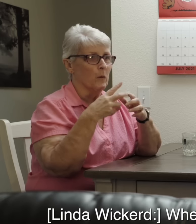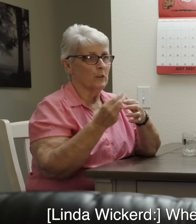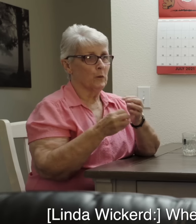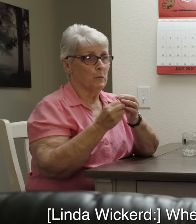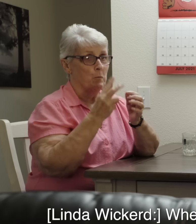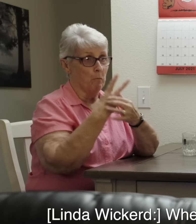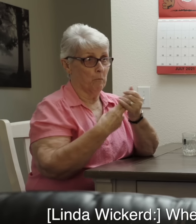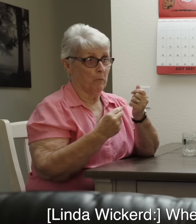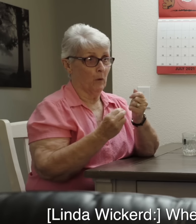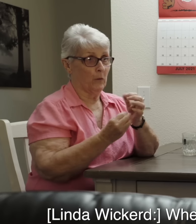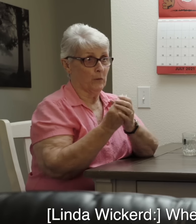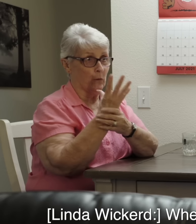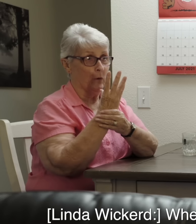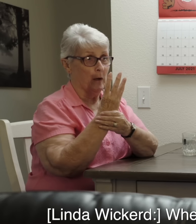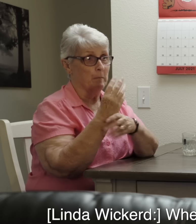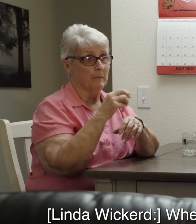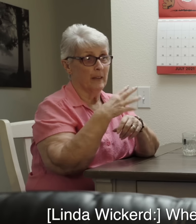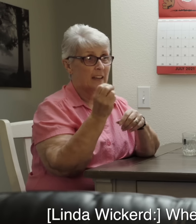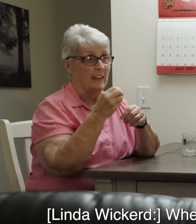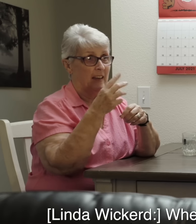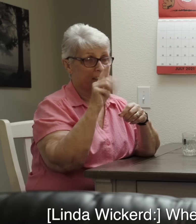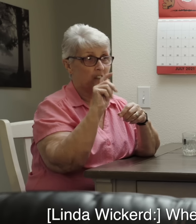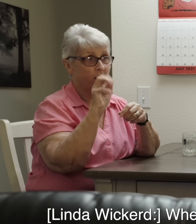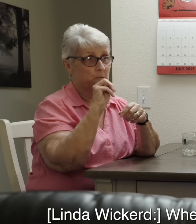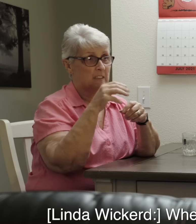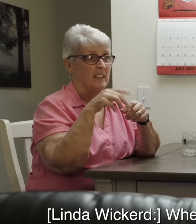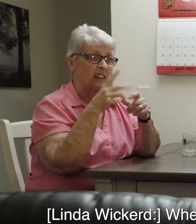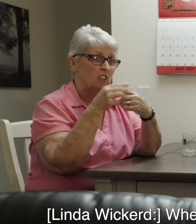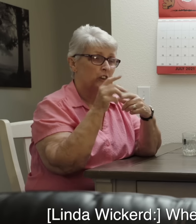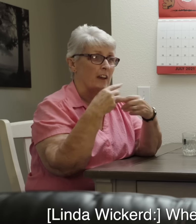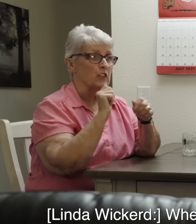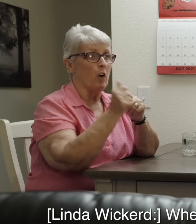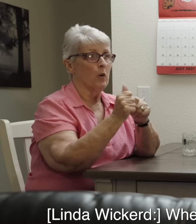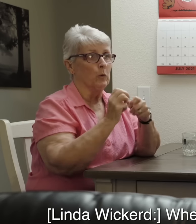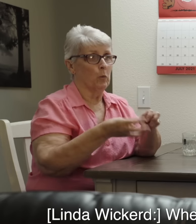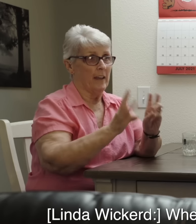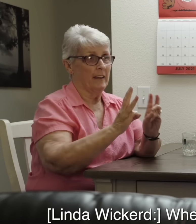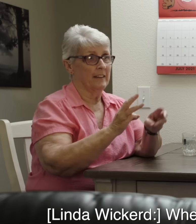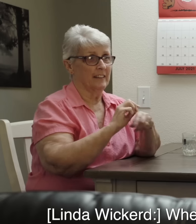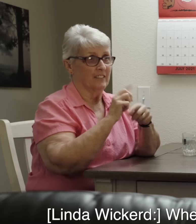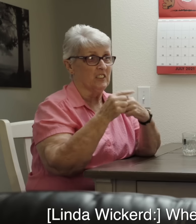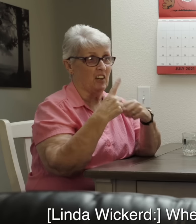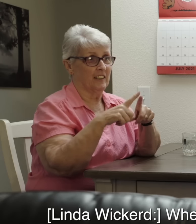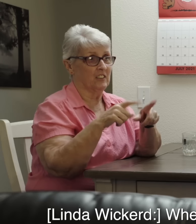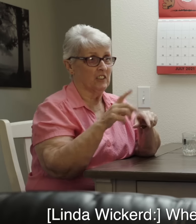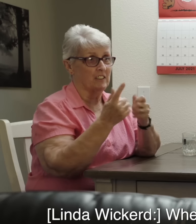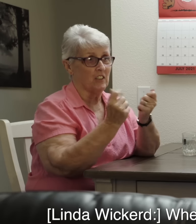When you both grew up, and Tom, you had your own way of signing to each